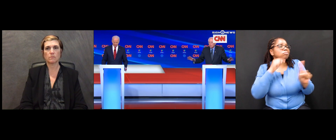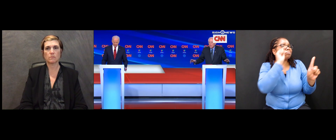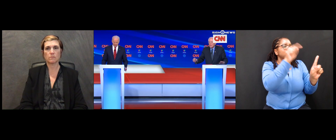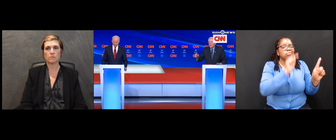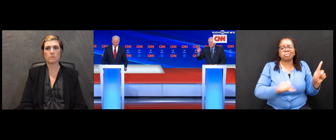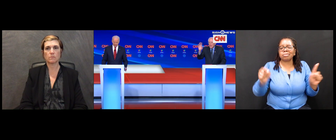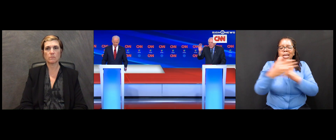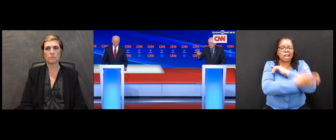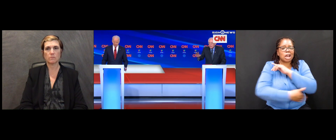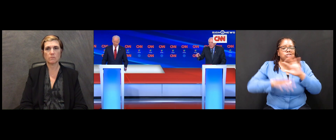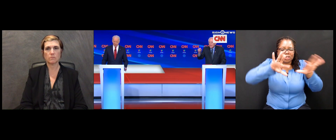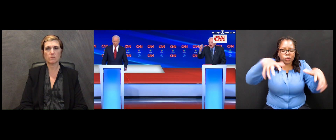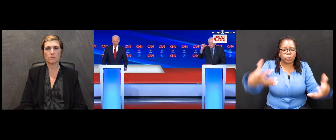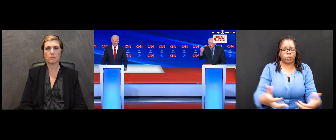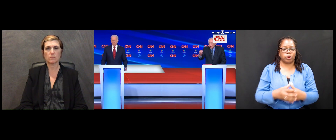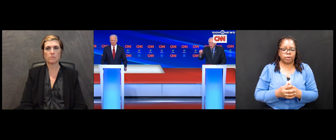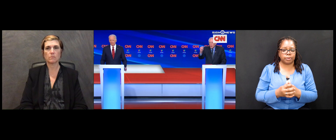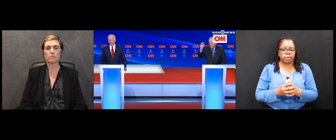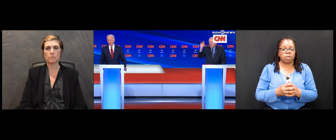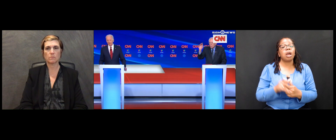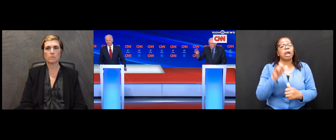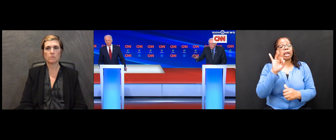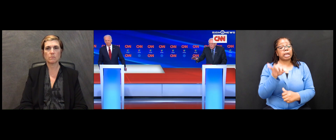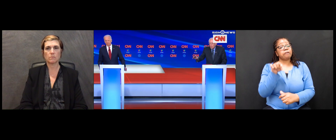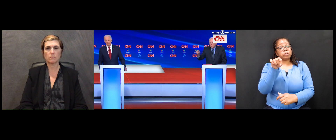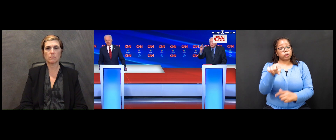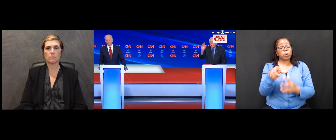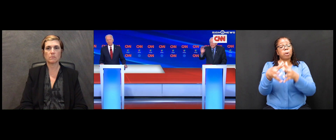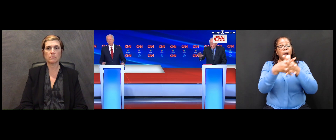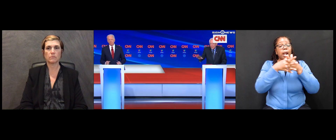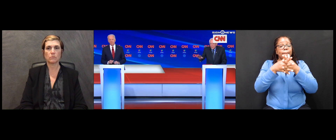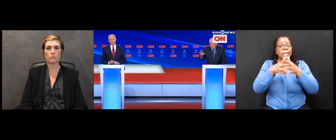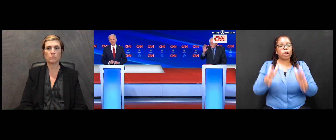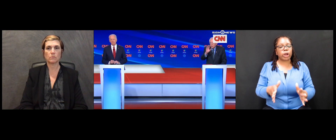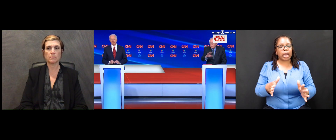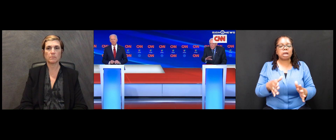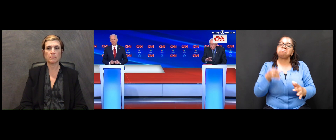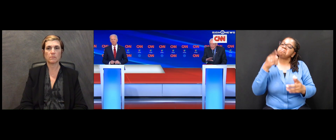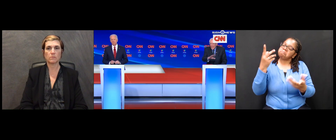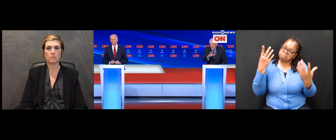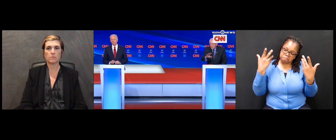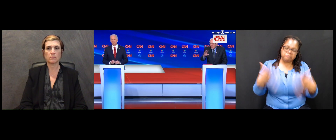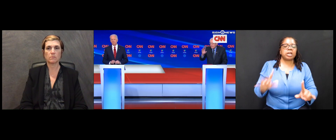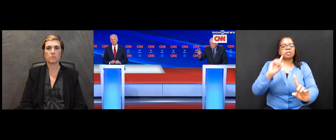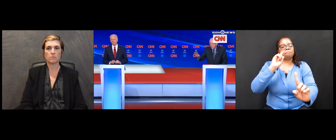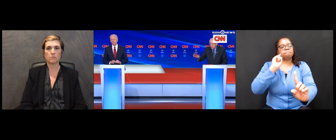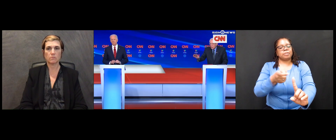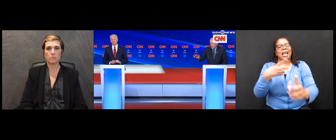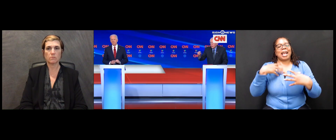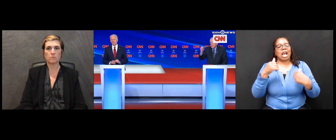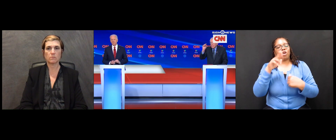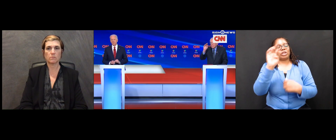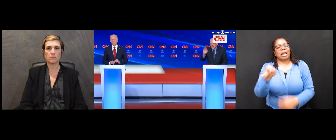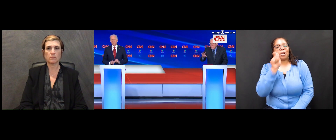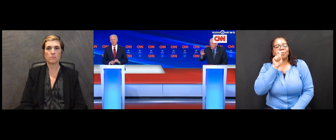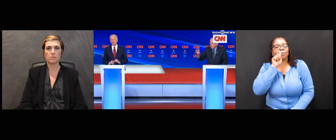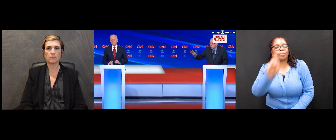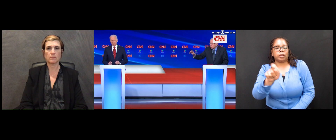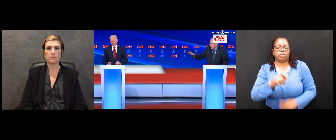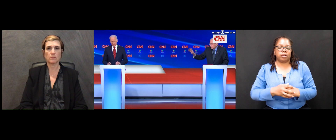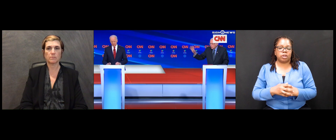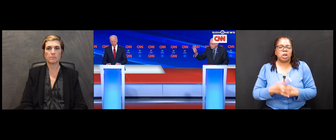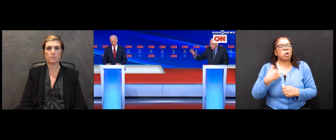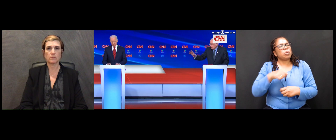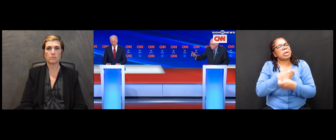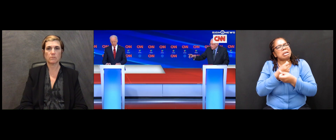over the world. And that is, if you are an American, you get the health care you need end of discussion. We can save